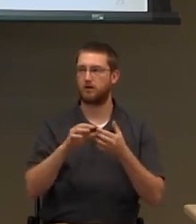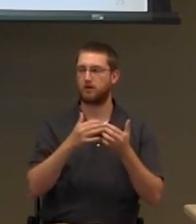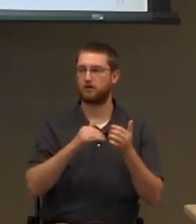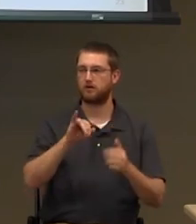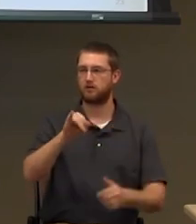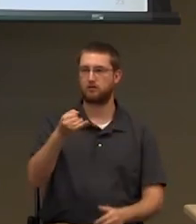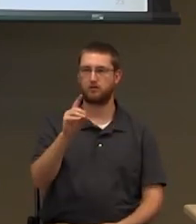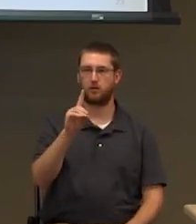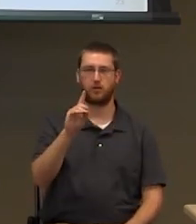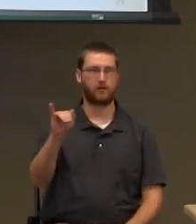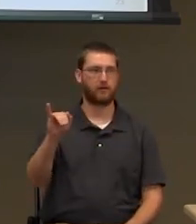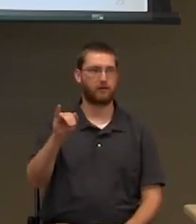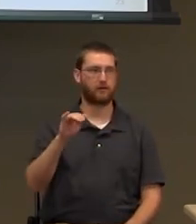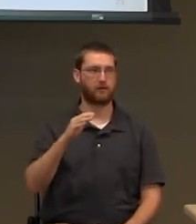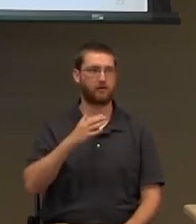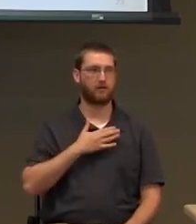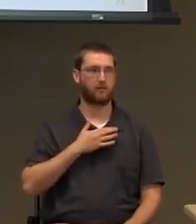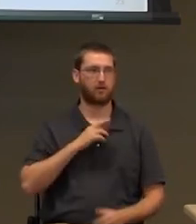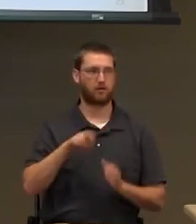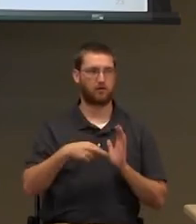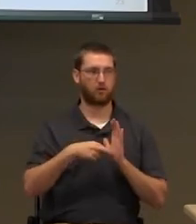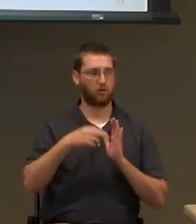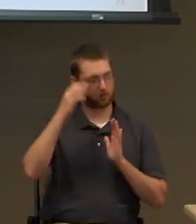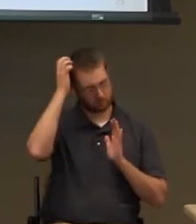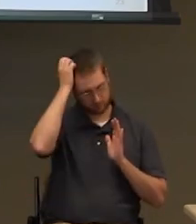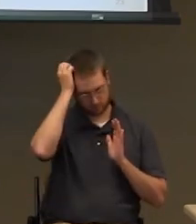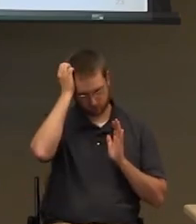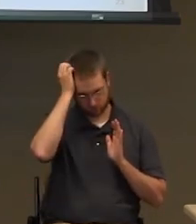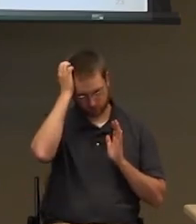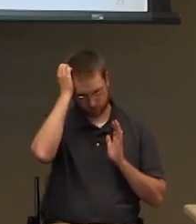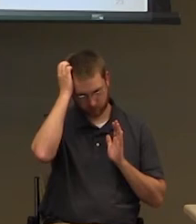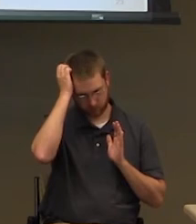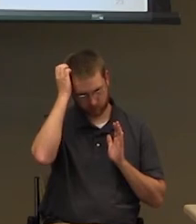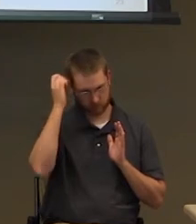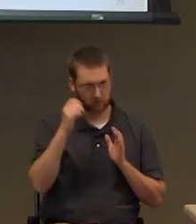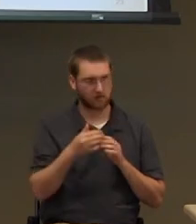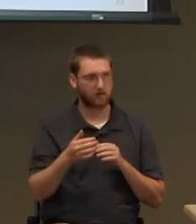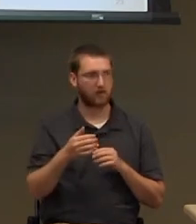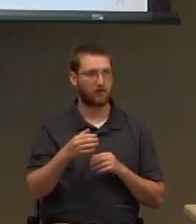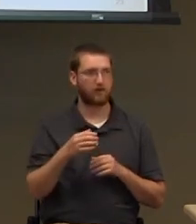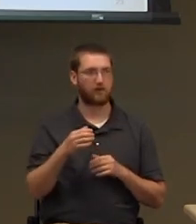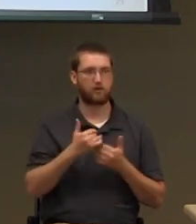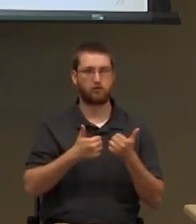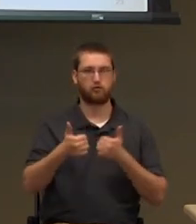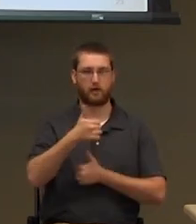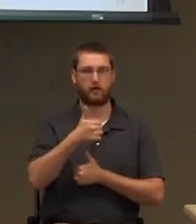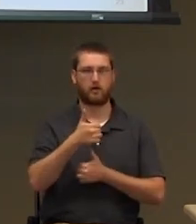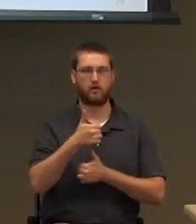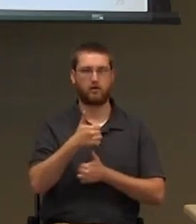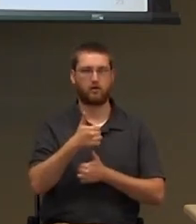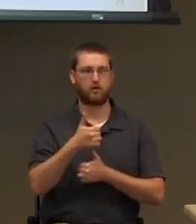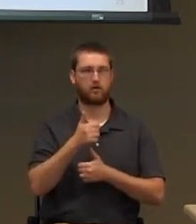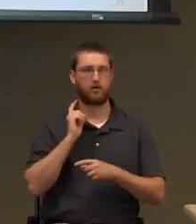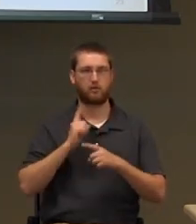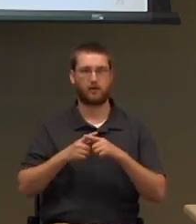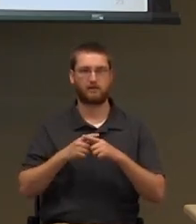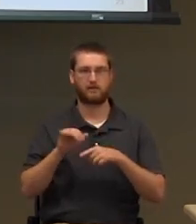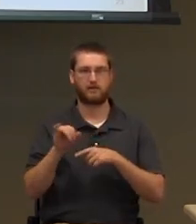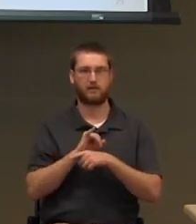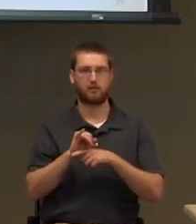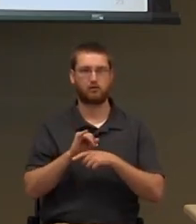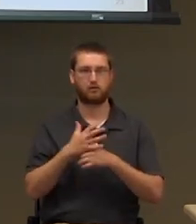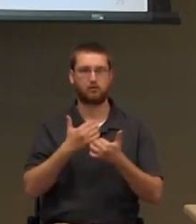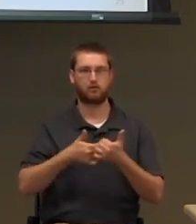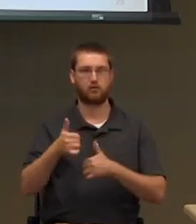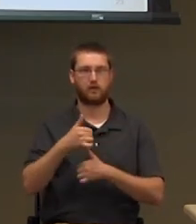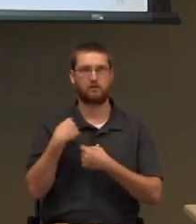Jody. With my role as past EDP chairman, and I've been the industrial chairman since